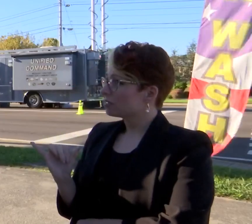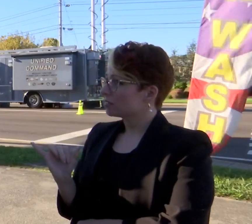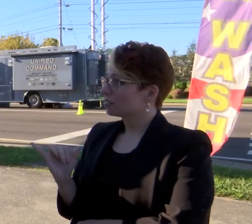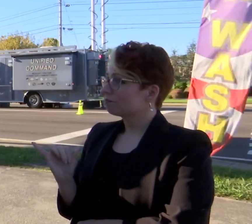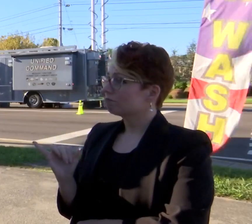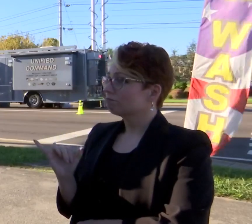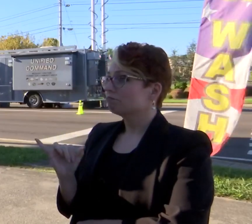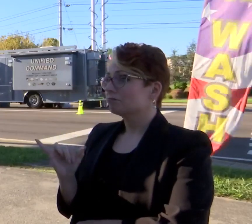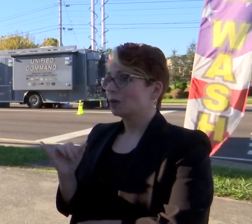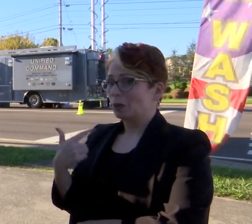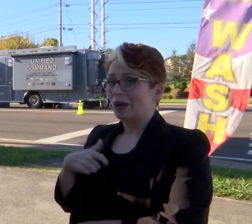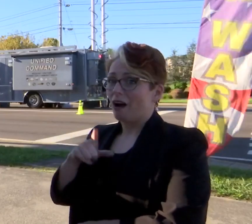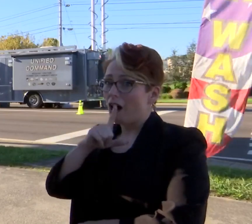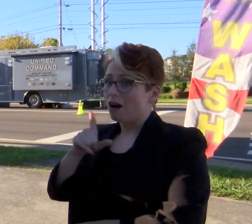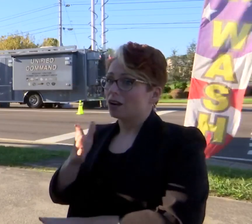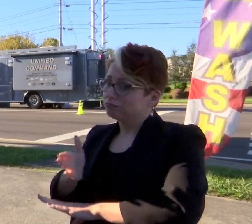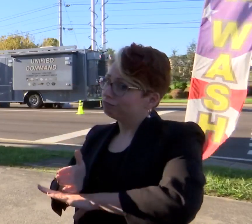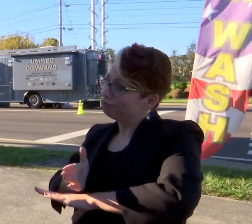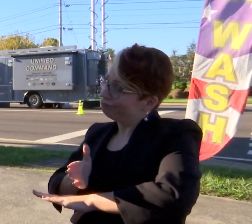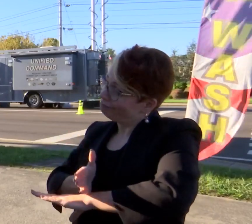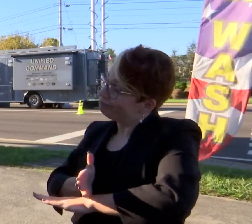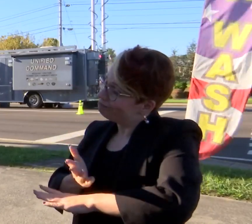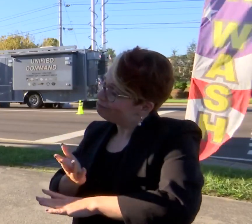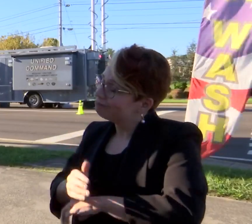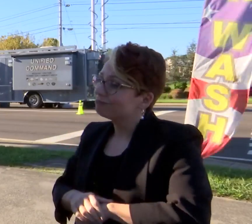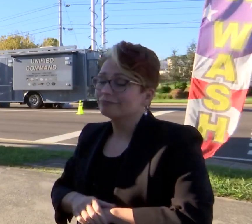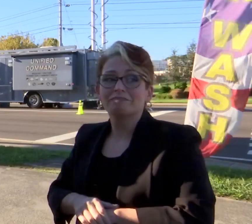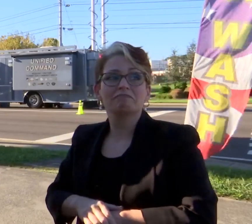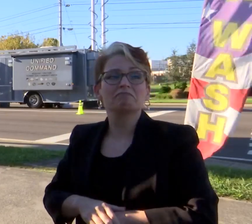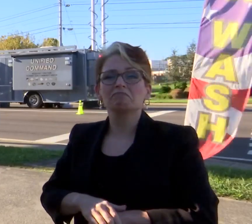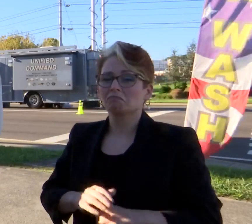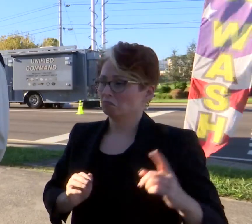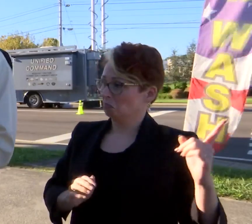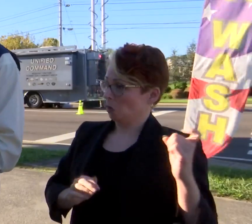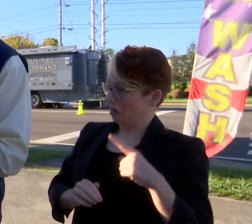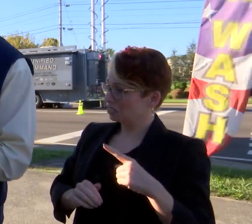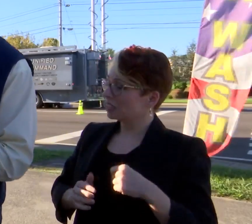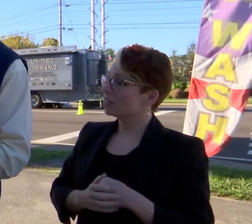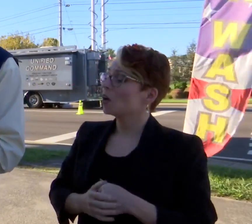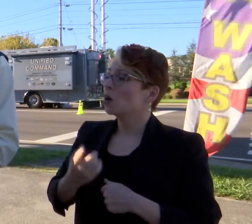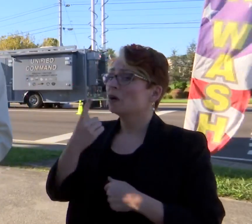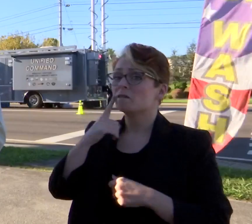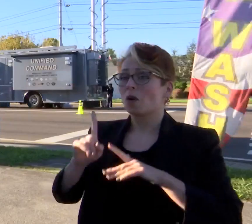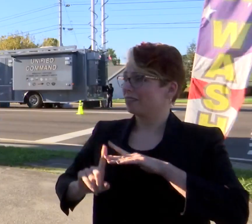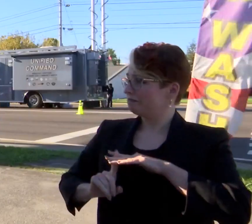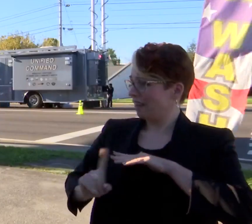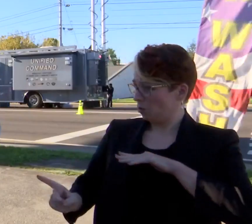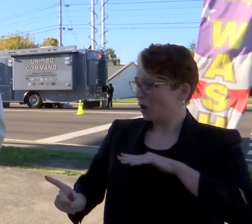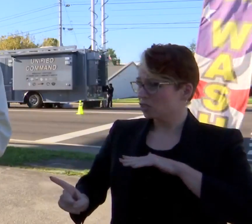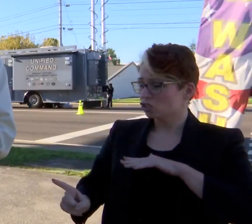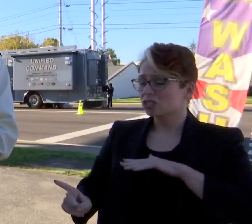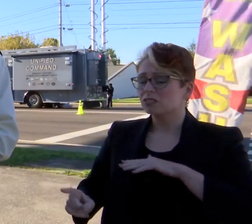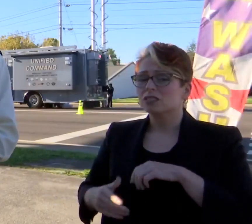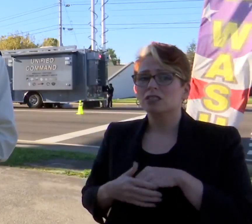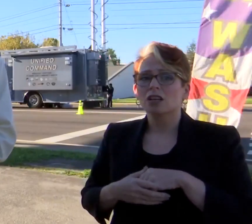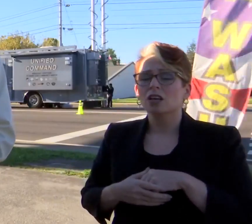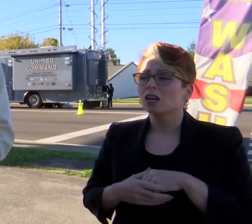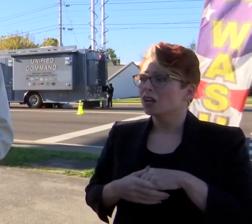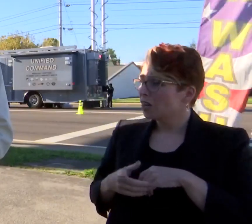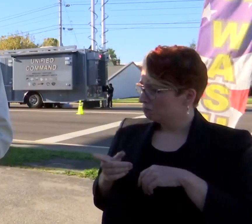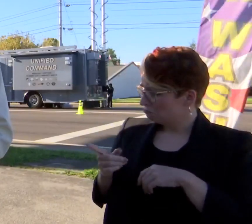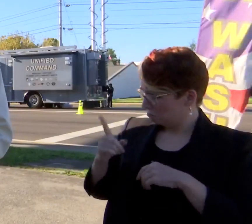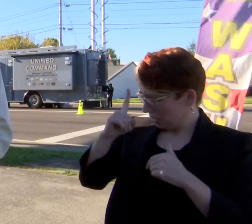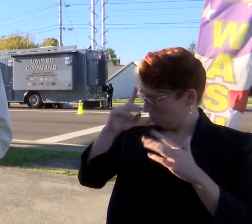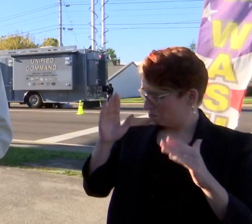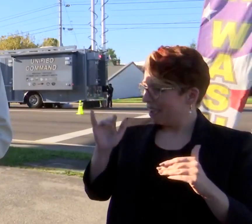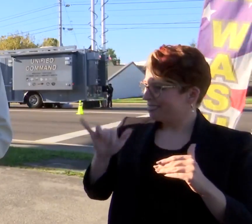that we are making some gains on this. In terms of the evacuation that's in place, are you expecting